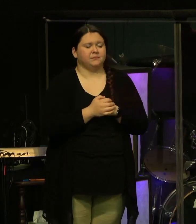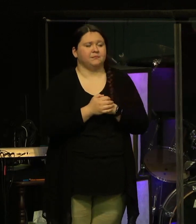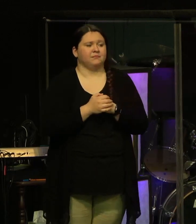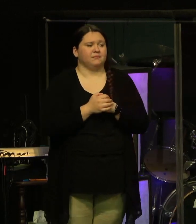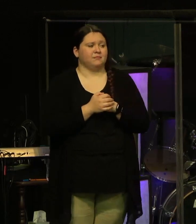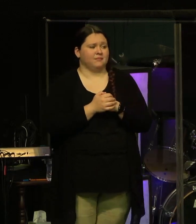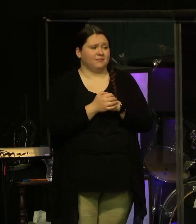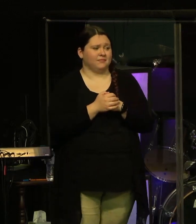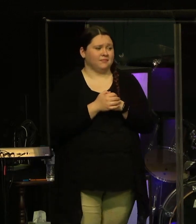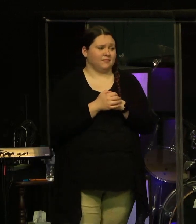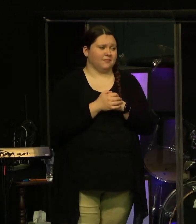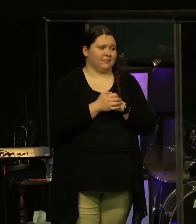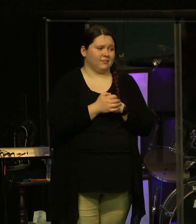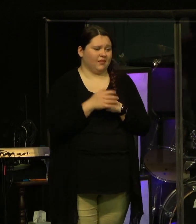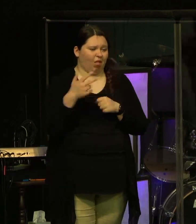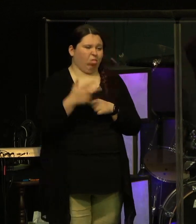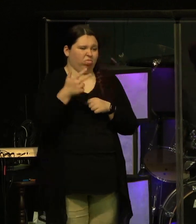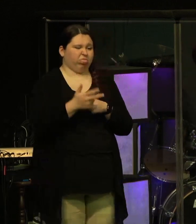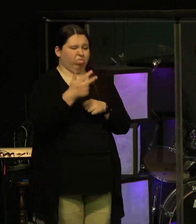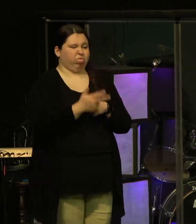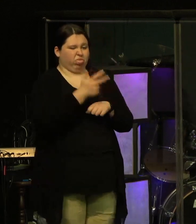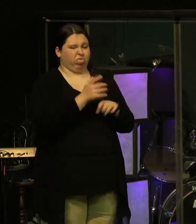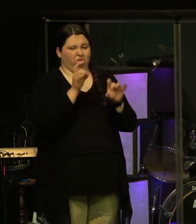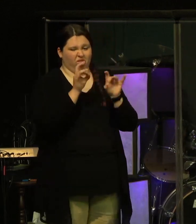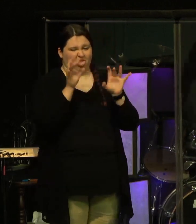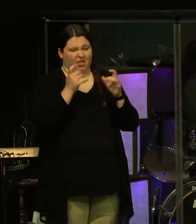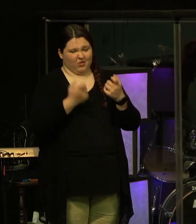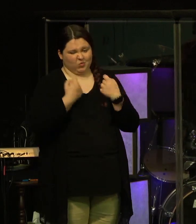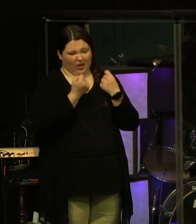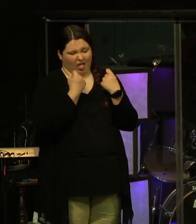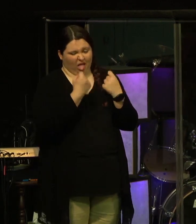It would put along, it's boom.